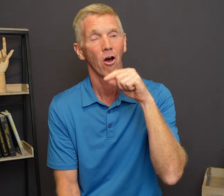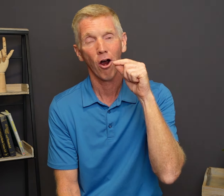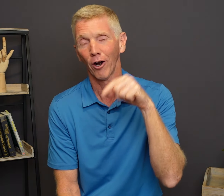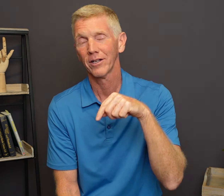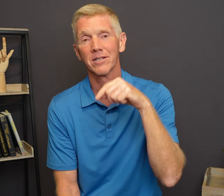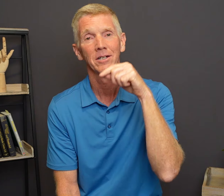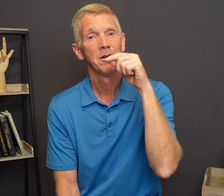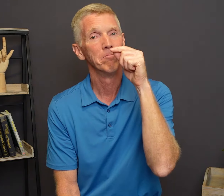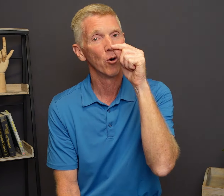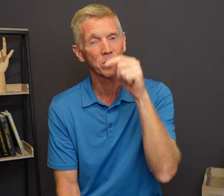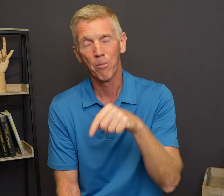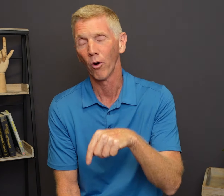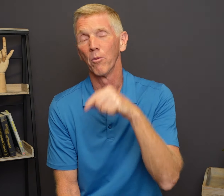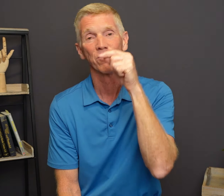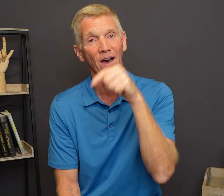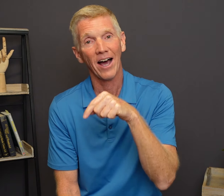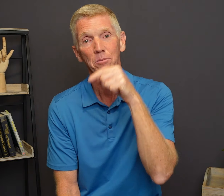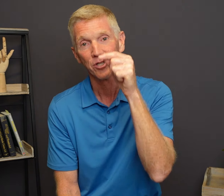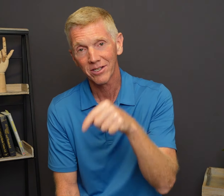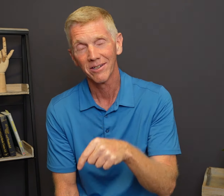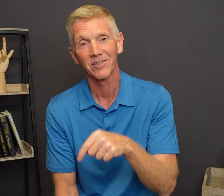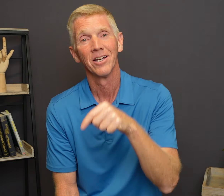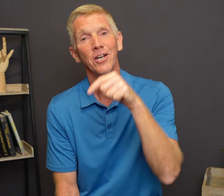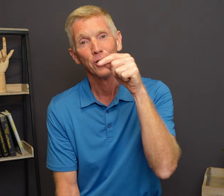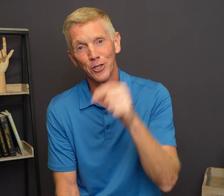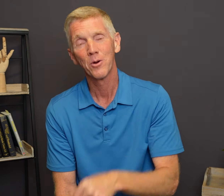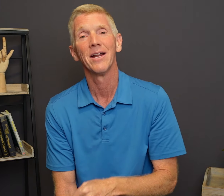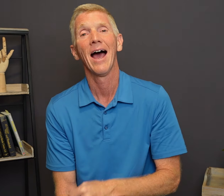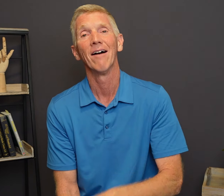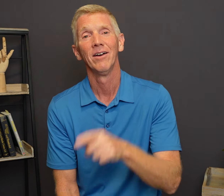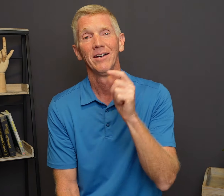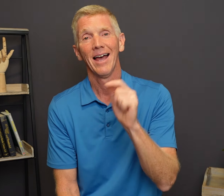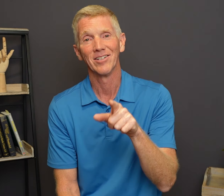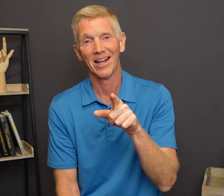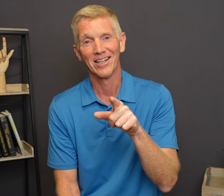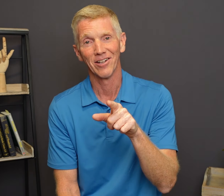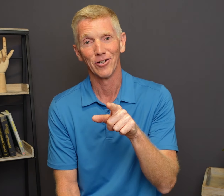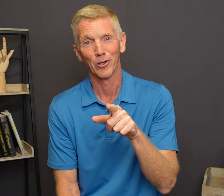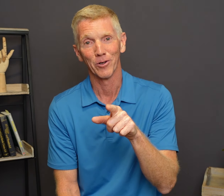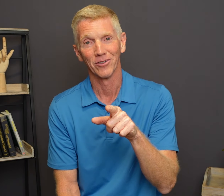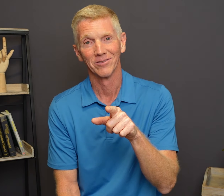hardest, most important, most valuable skills you can have as an ASL interpreter.